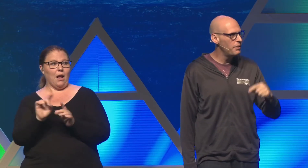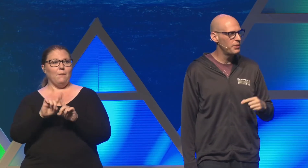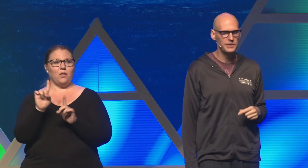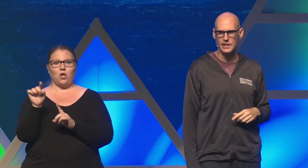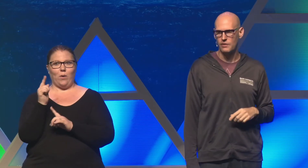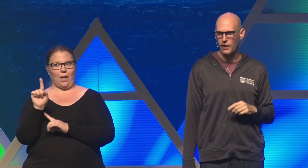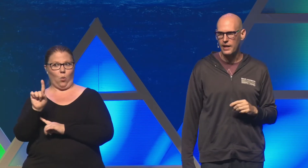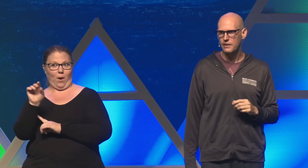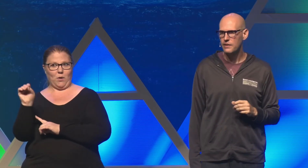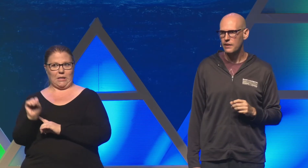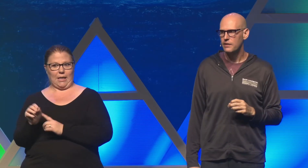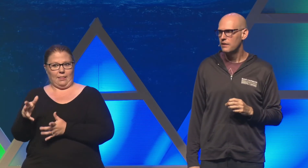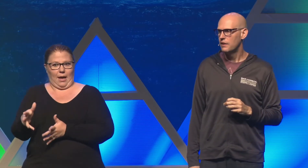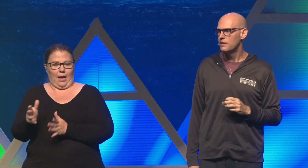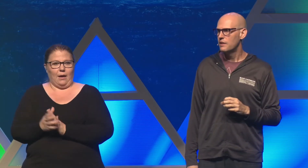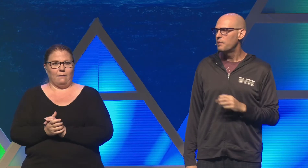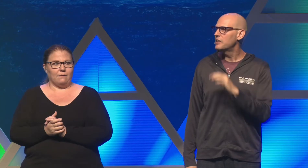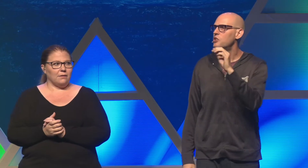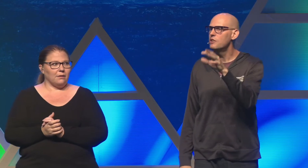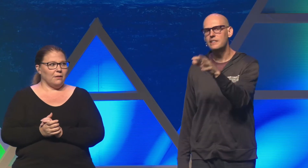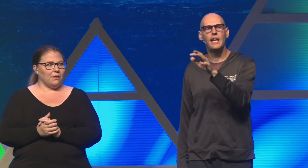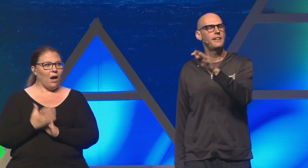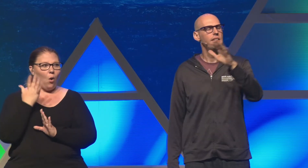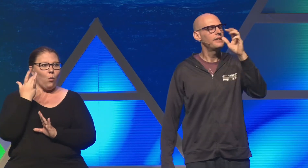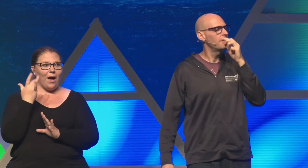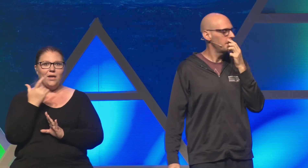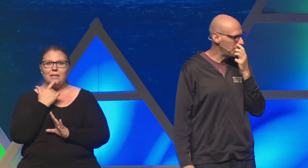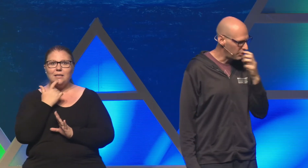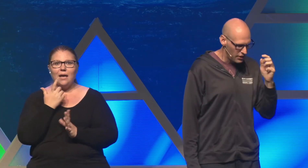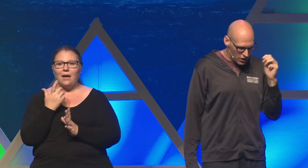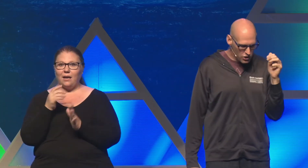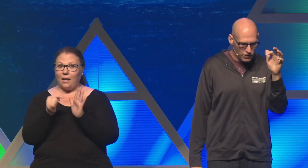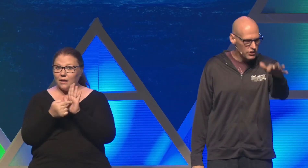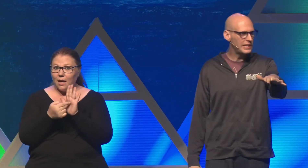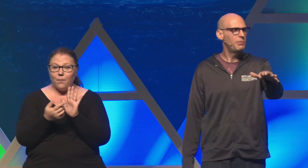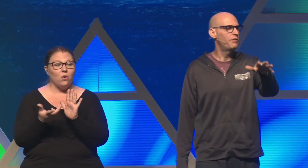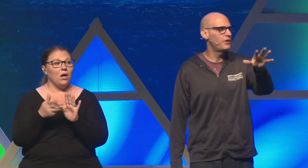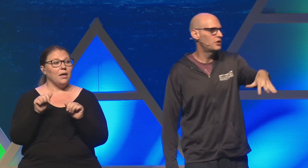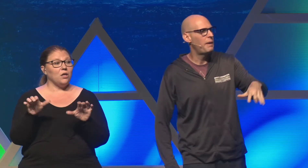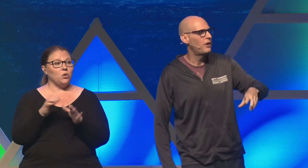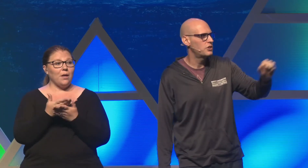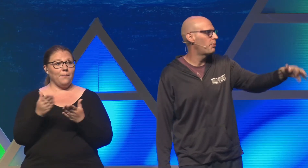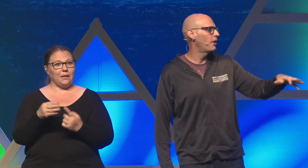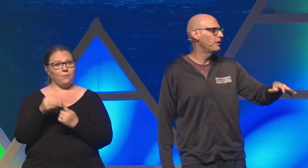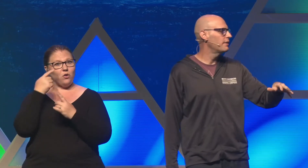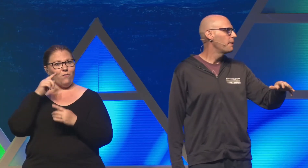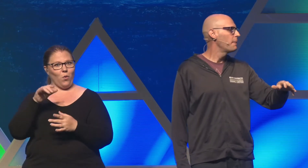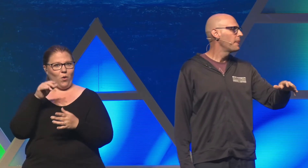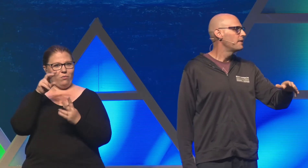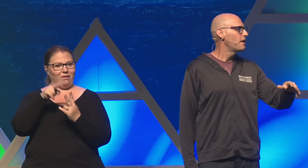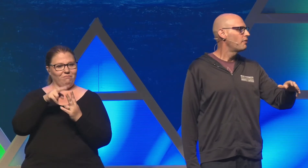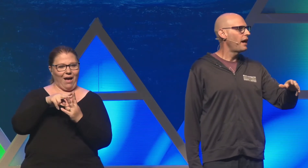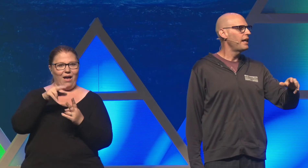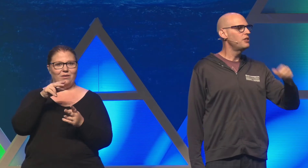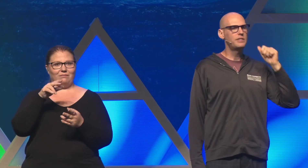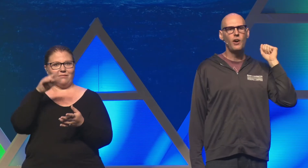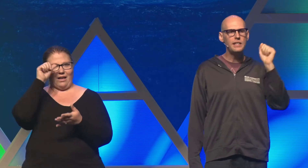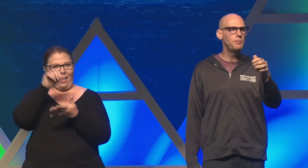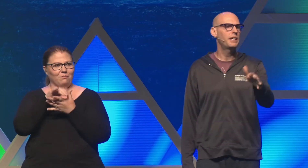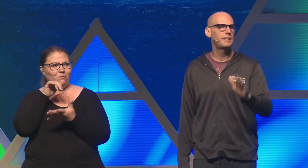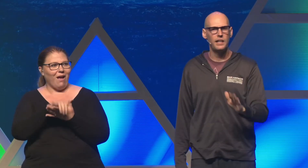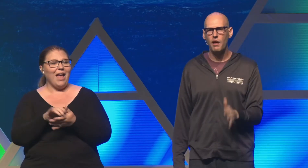that 1%, right? Because you could say, here's an example. You could do something for your spouse, your partner, right? And